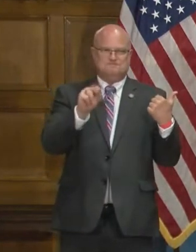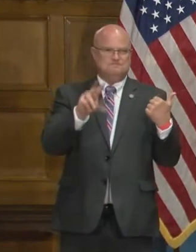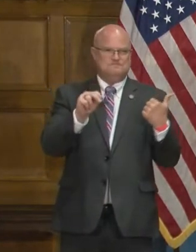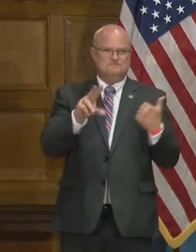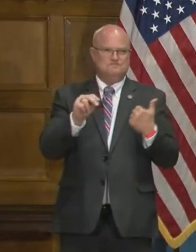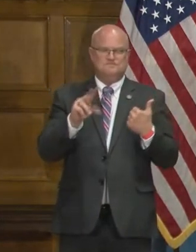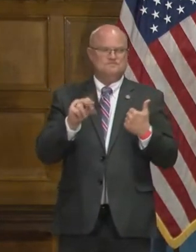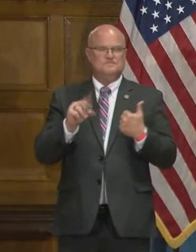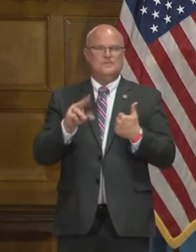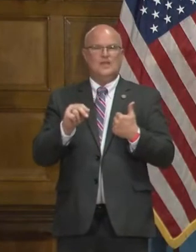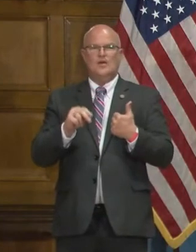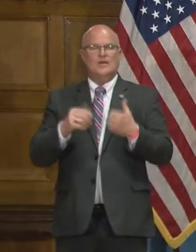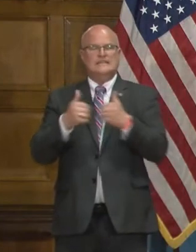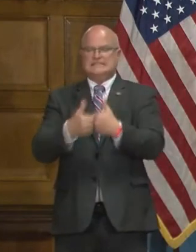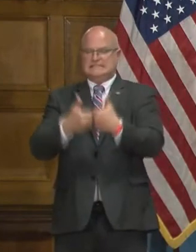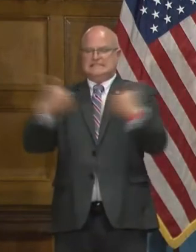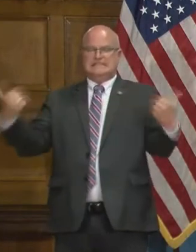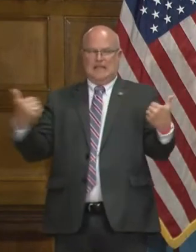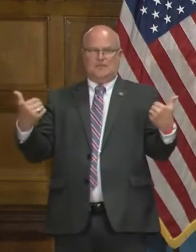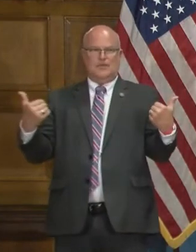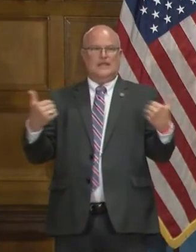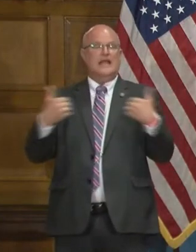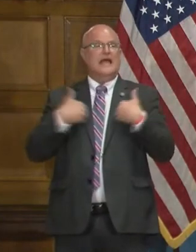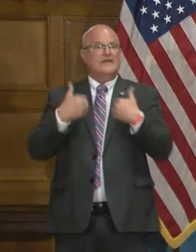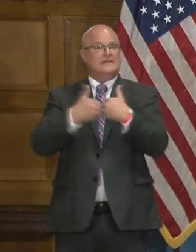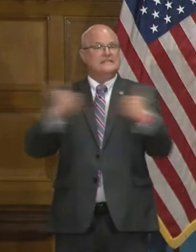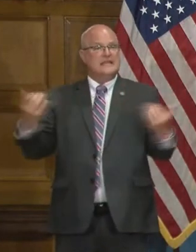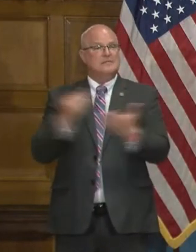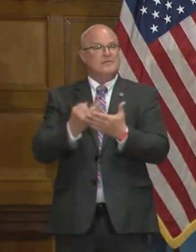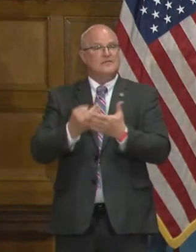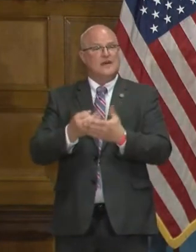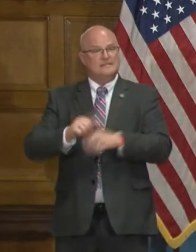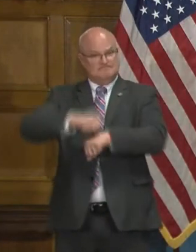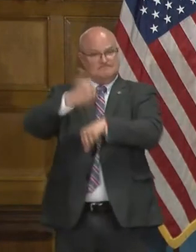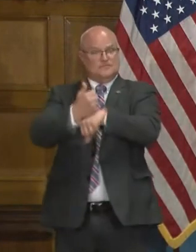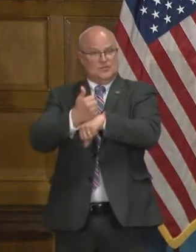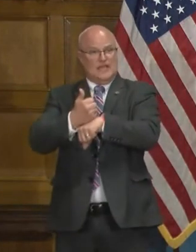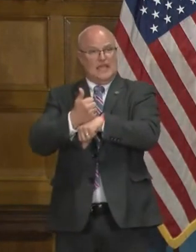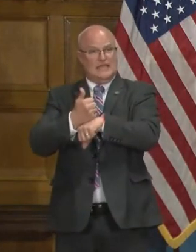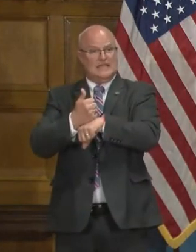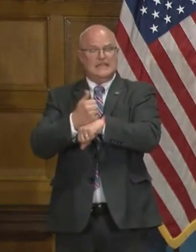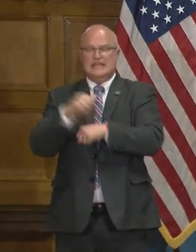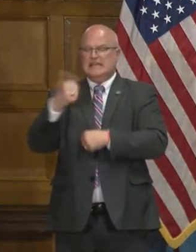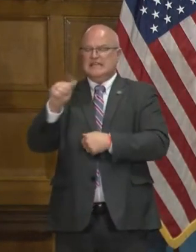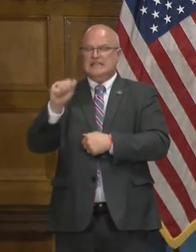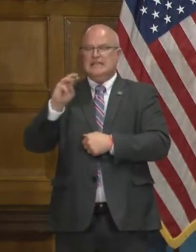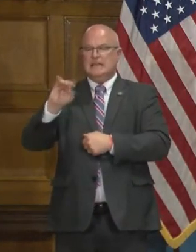come totally separate from that. There's a separate fund that's created.